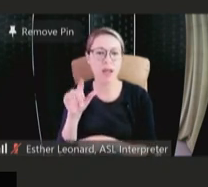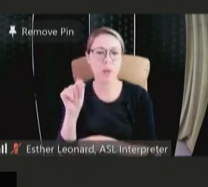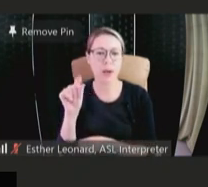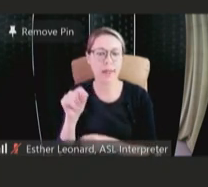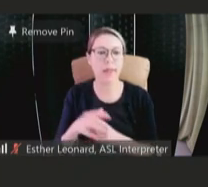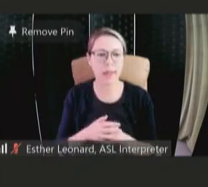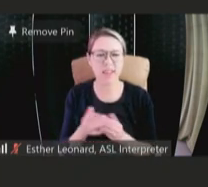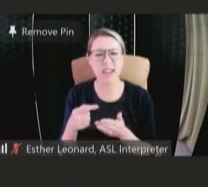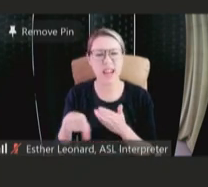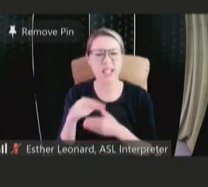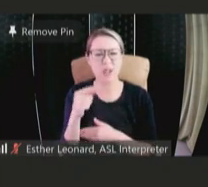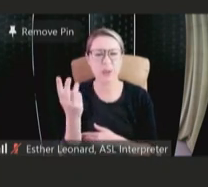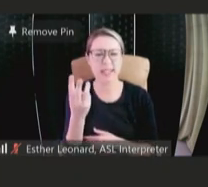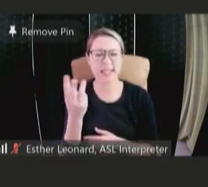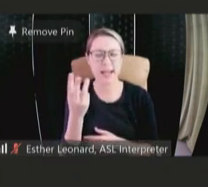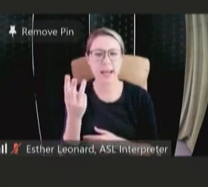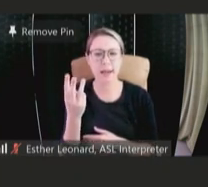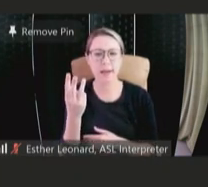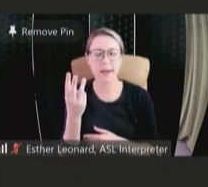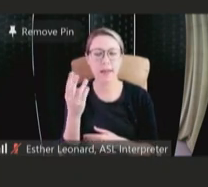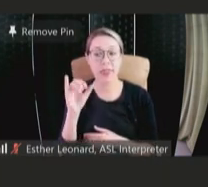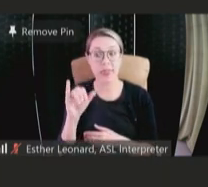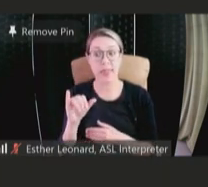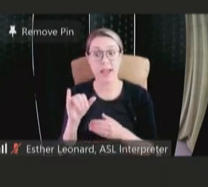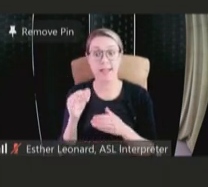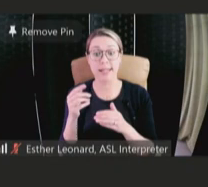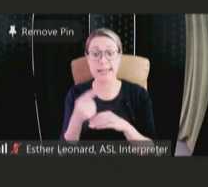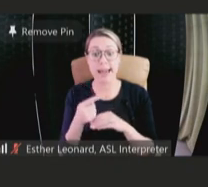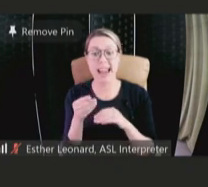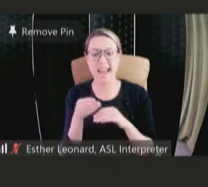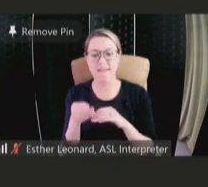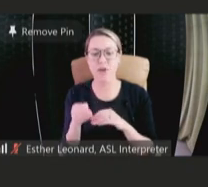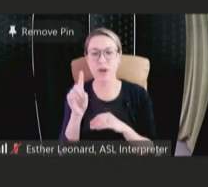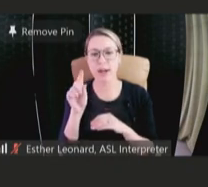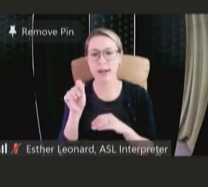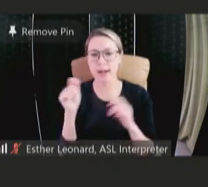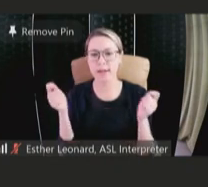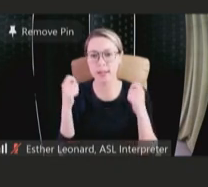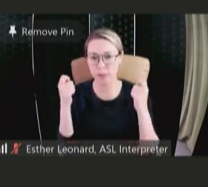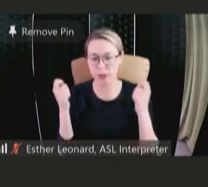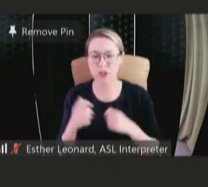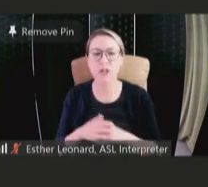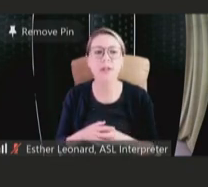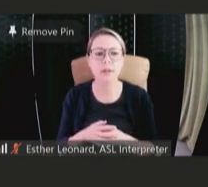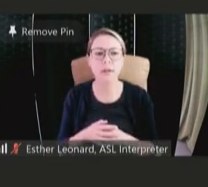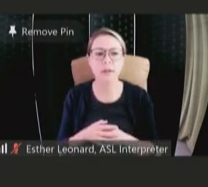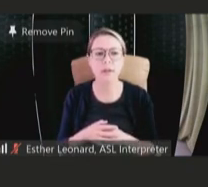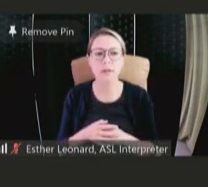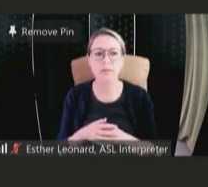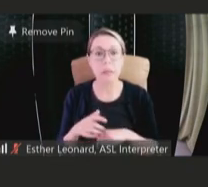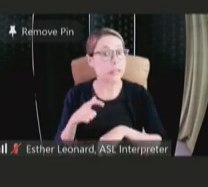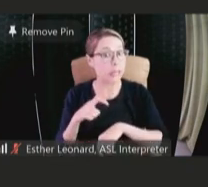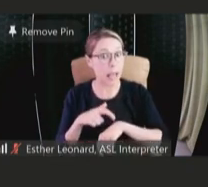next Wednesday, the day after our ADA Day celebration. There's still time to sign up to